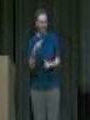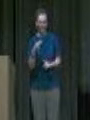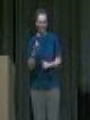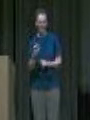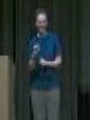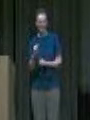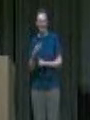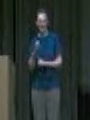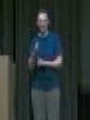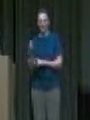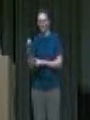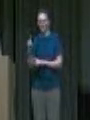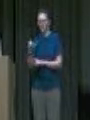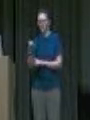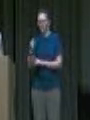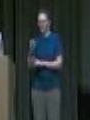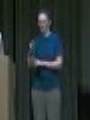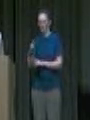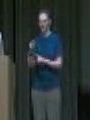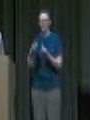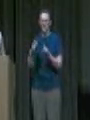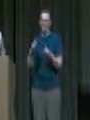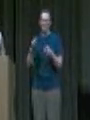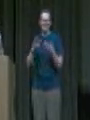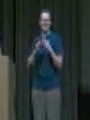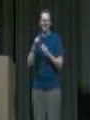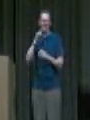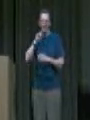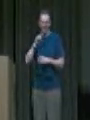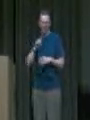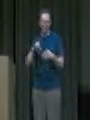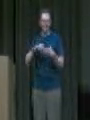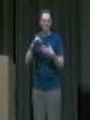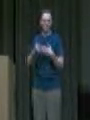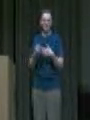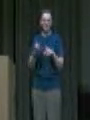Heather Ullinger from the City of Akron. She's a project manager and engineer.